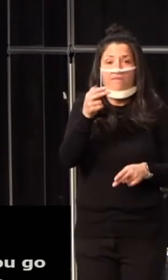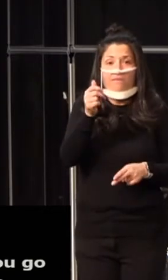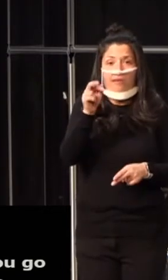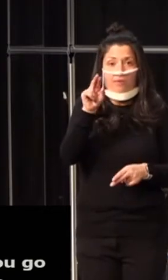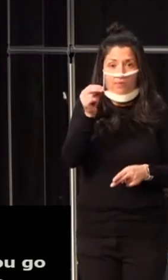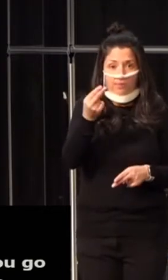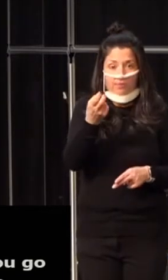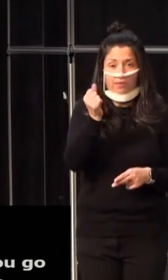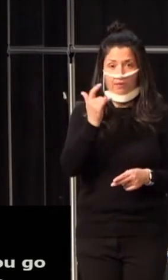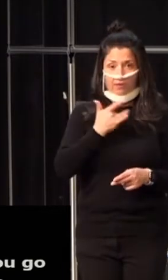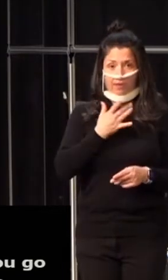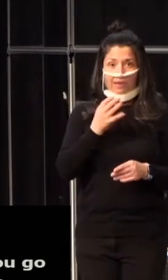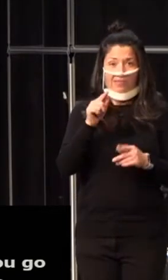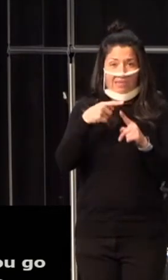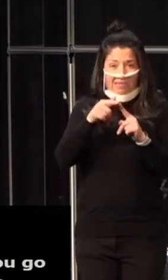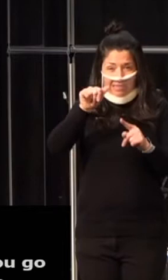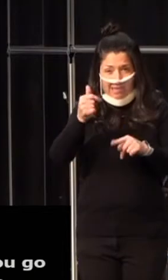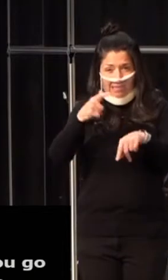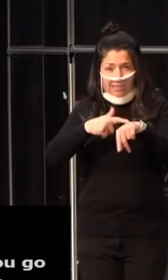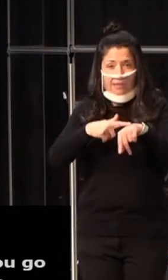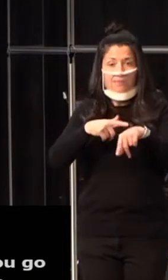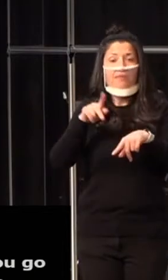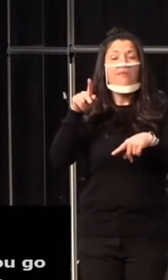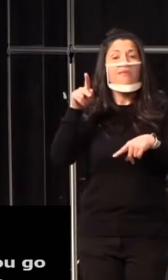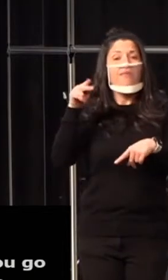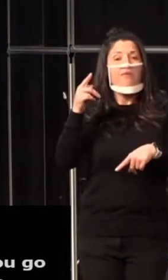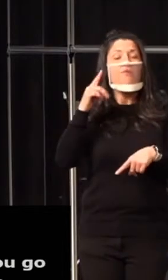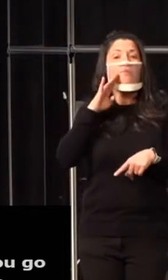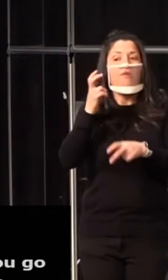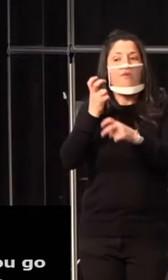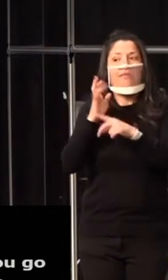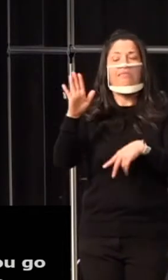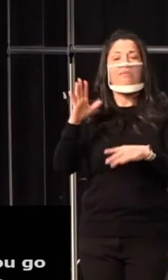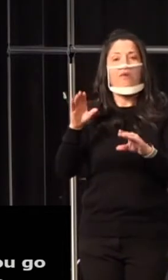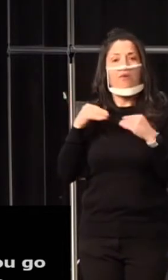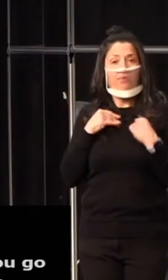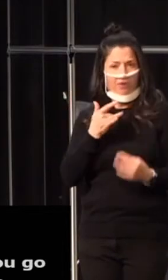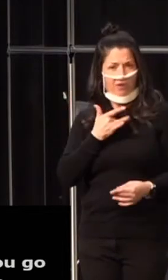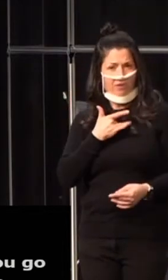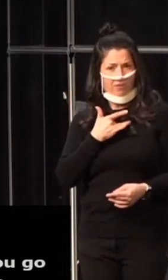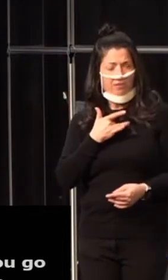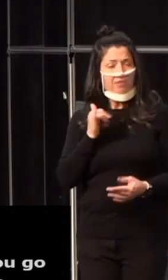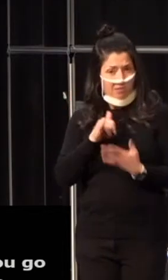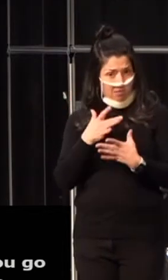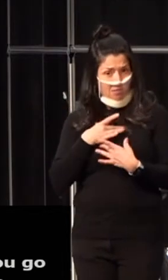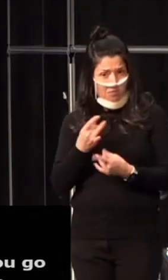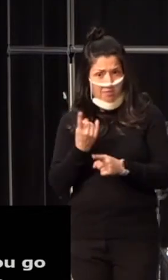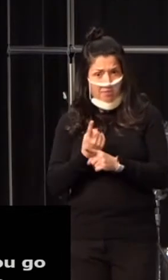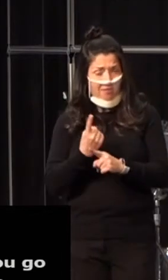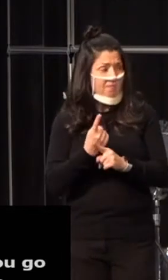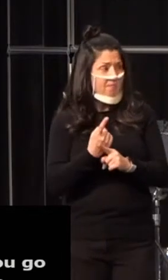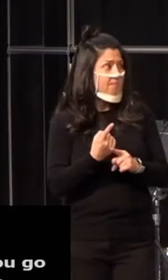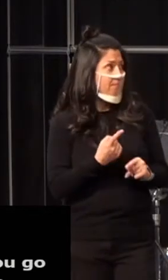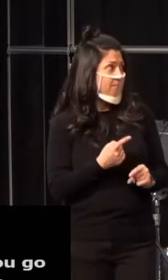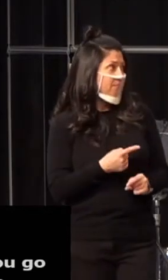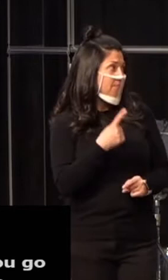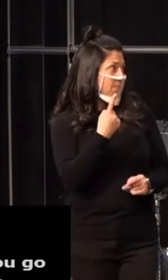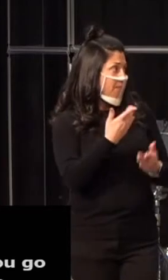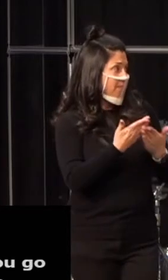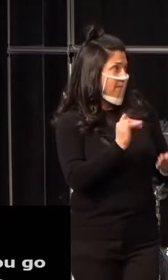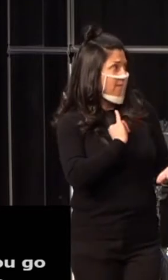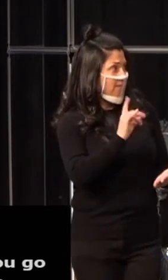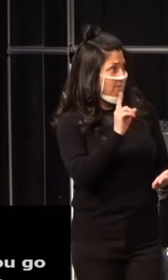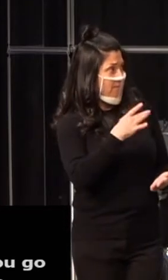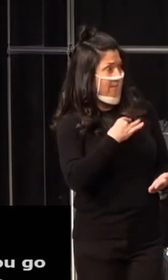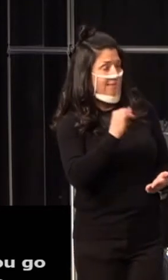And 10 times it says that Pharaoh will harden his own heart. So that's interesting, right? One thing I like